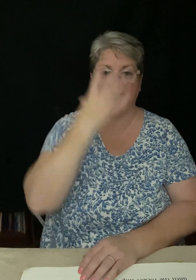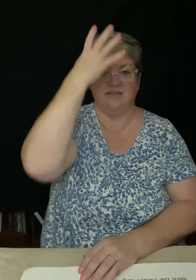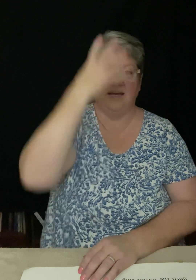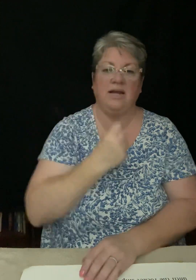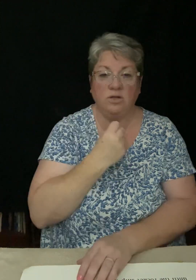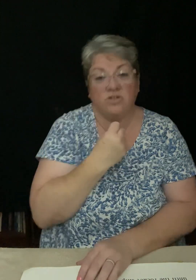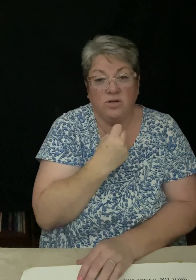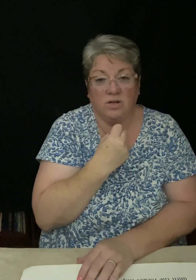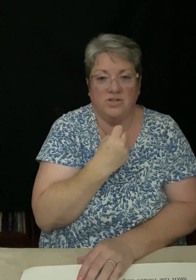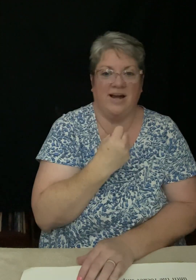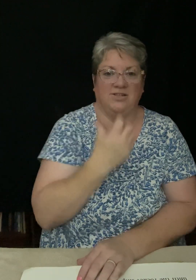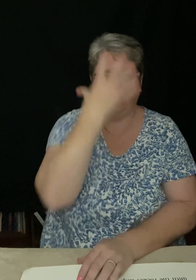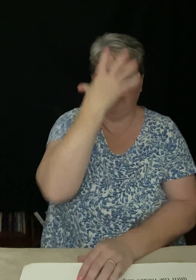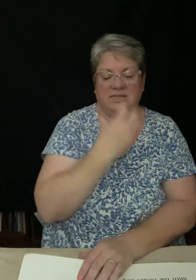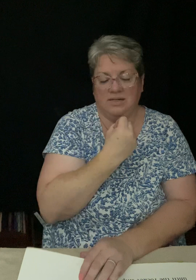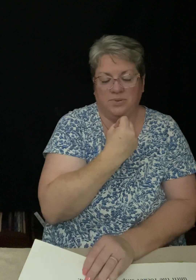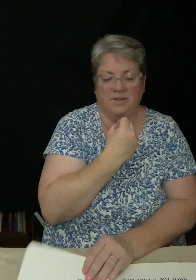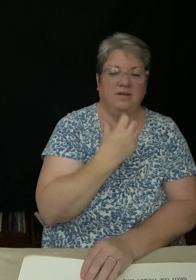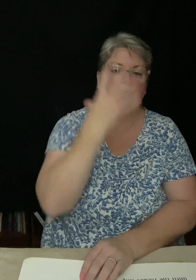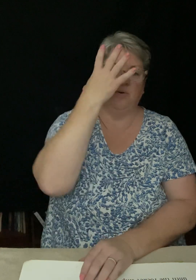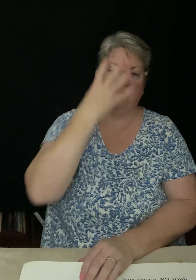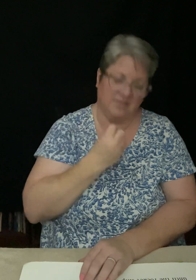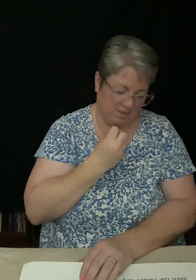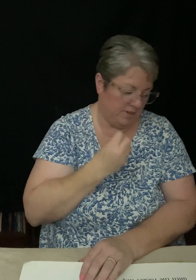fist. And usually you close your eyes too, sleep or sleepy.